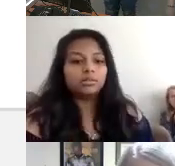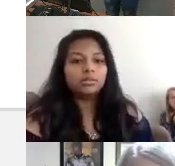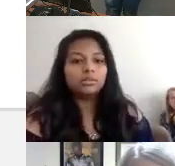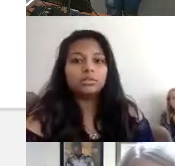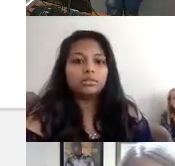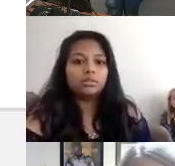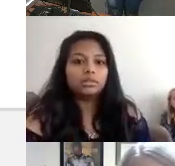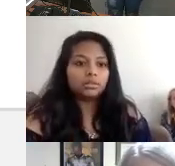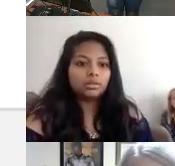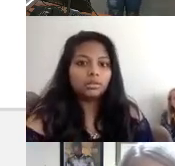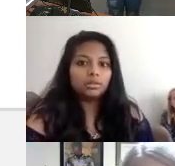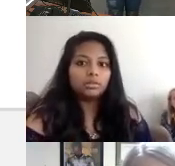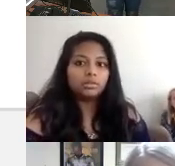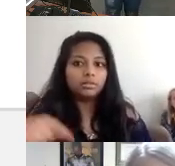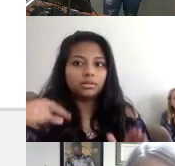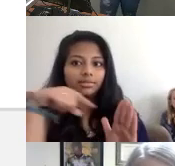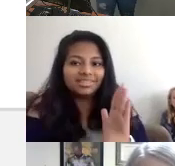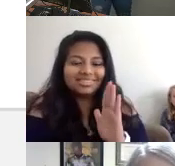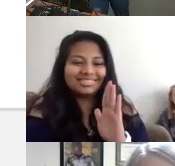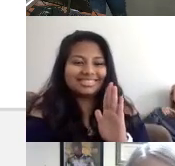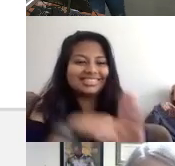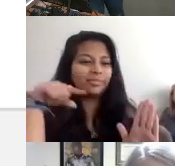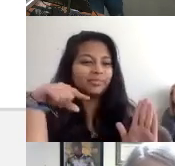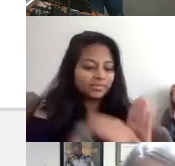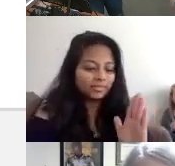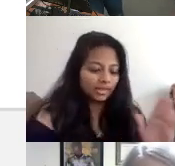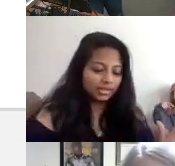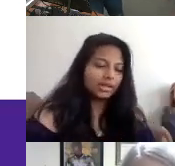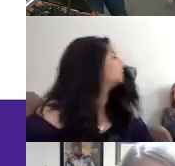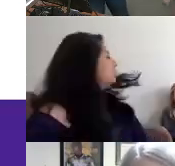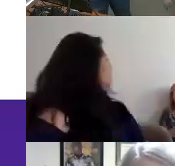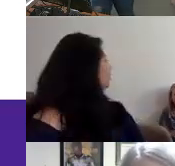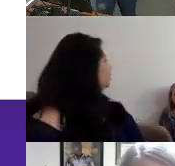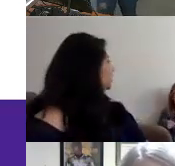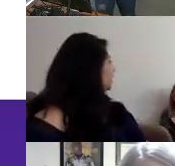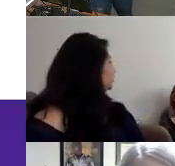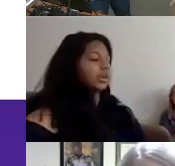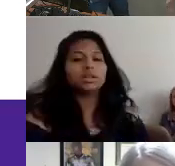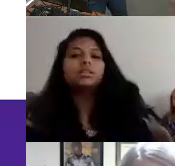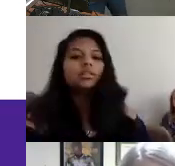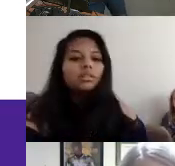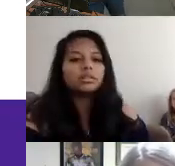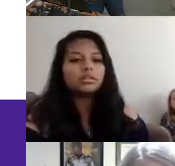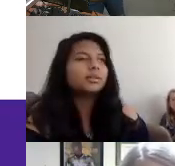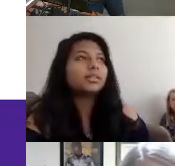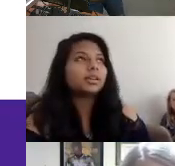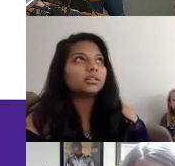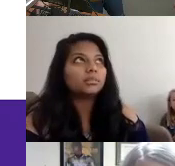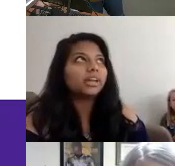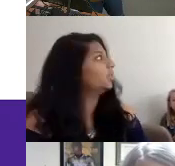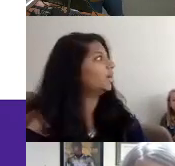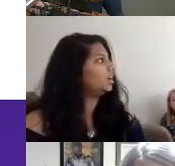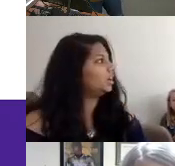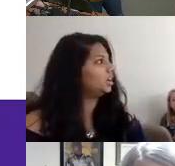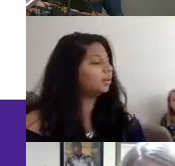That one's kind of obvious. Murder looks kind of sinister in my opinion. You're stabbing somebody? That's what it looks like. It really does. Ooh, Mads is